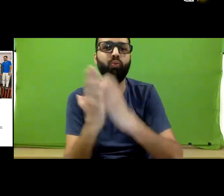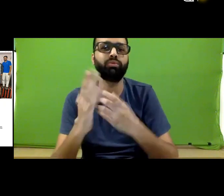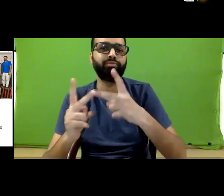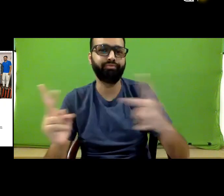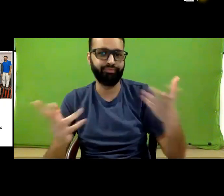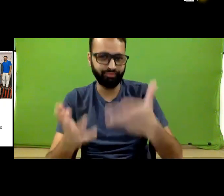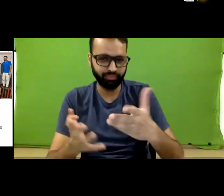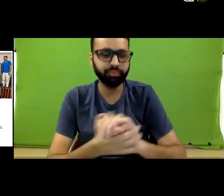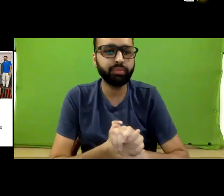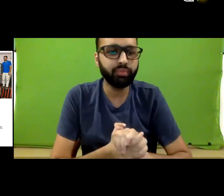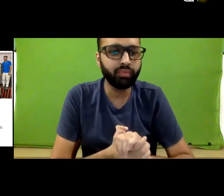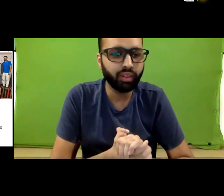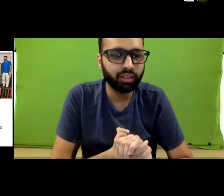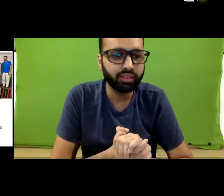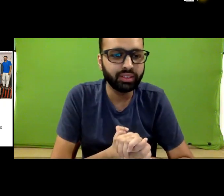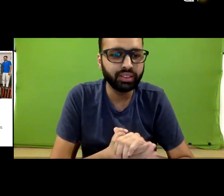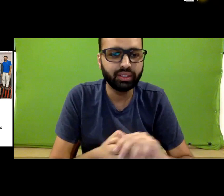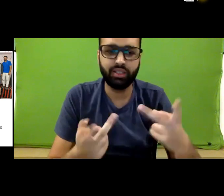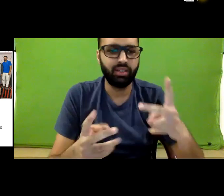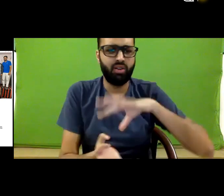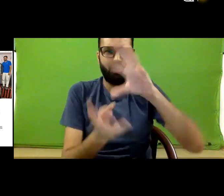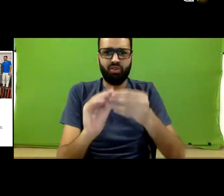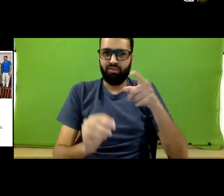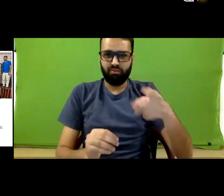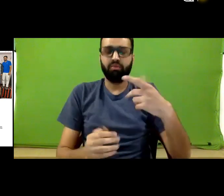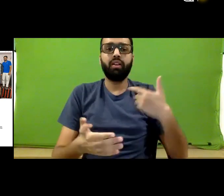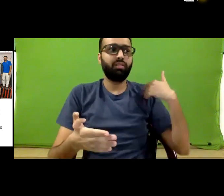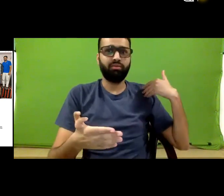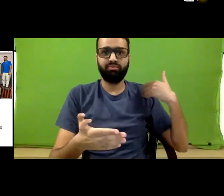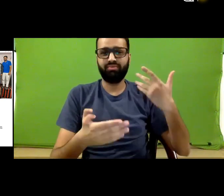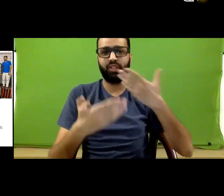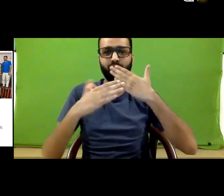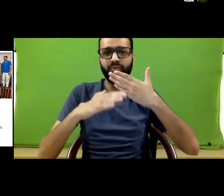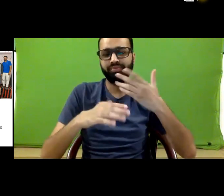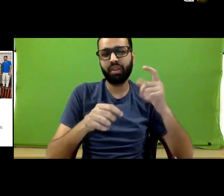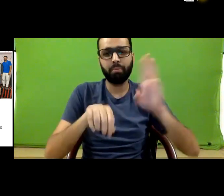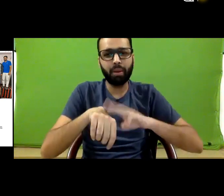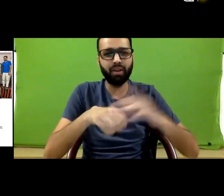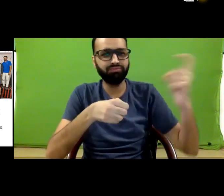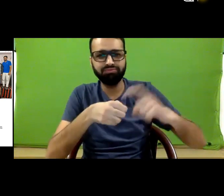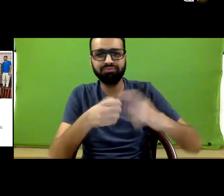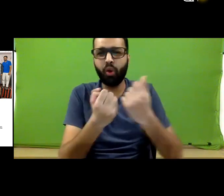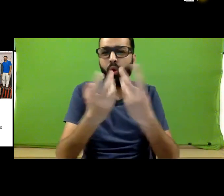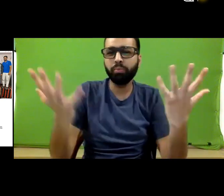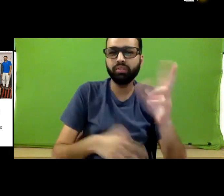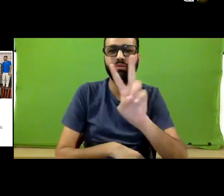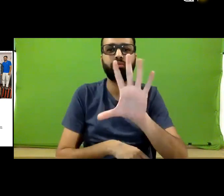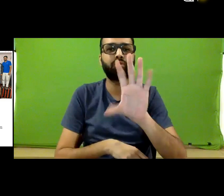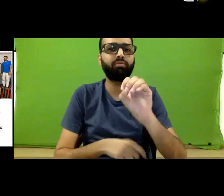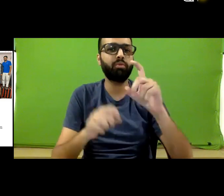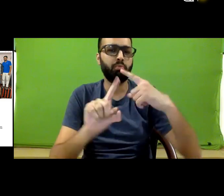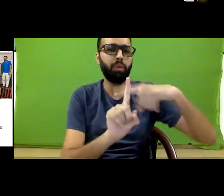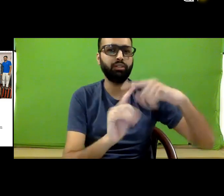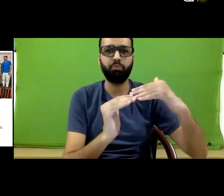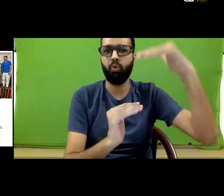are young and want to get those courses. And all in all, that's about us. And we have had